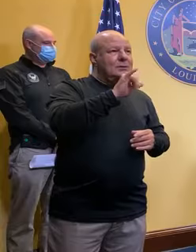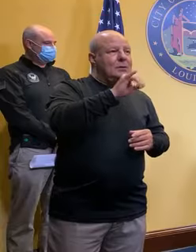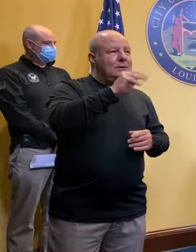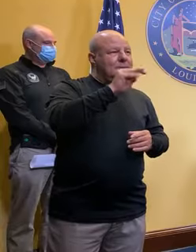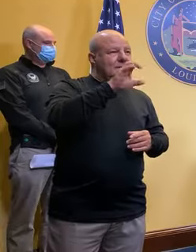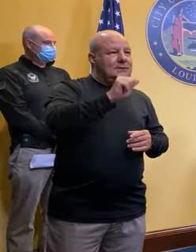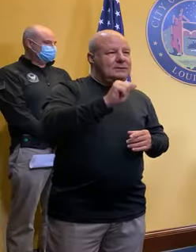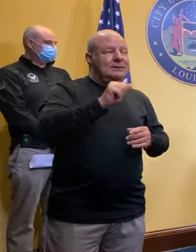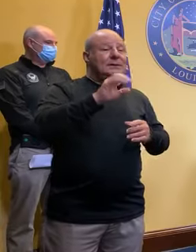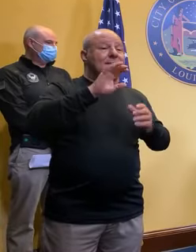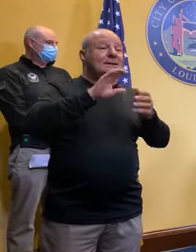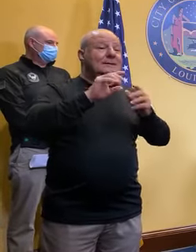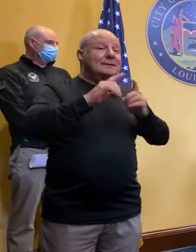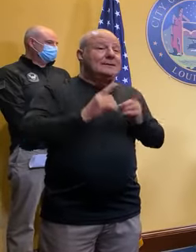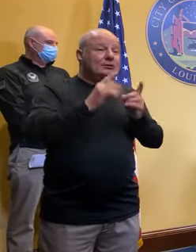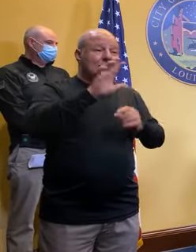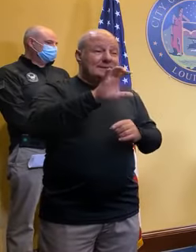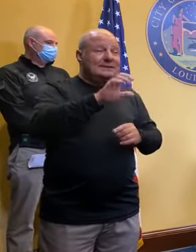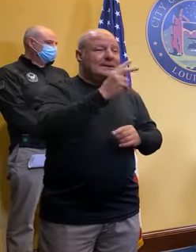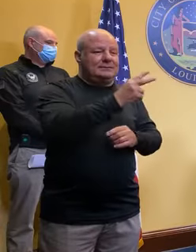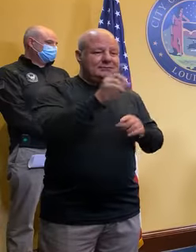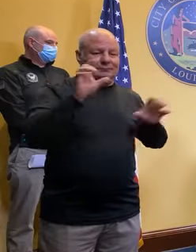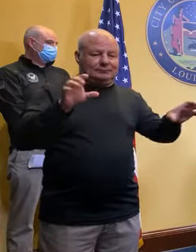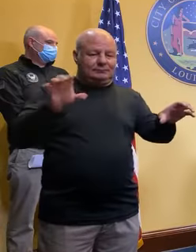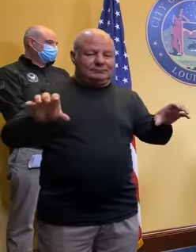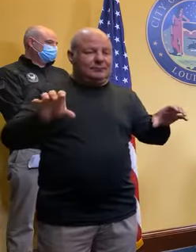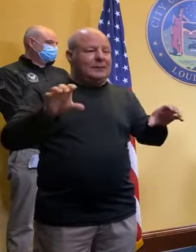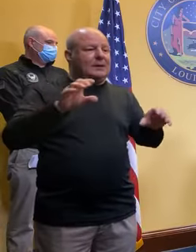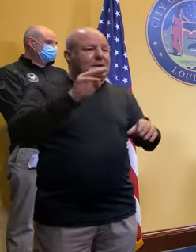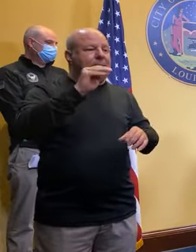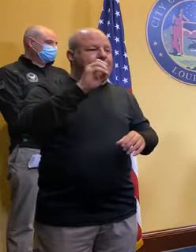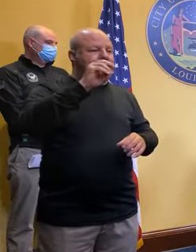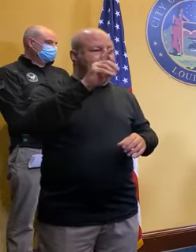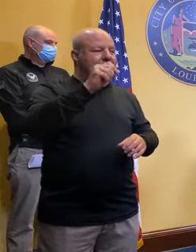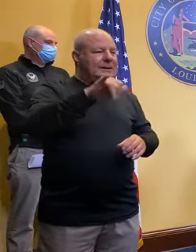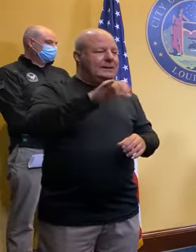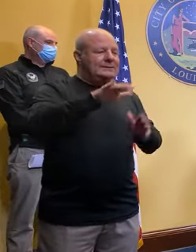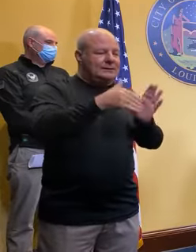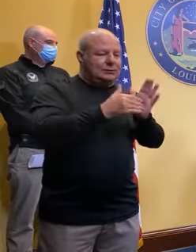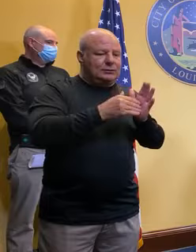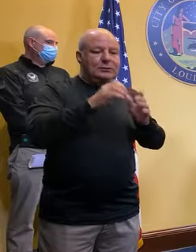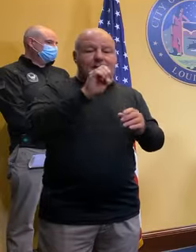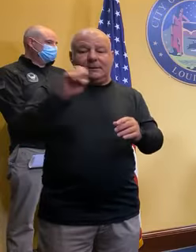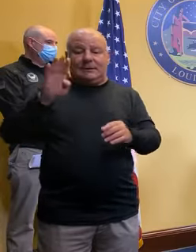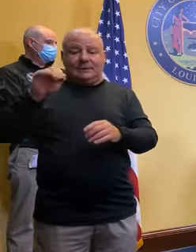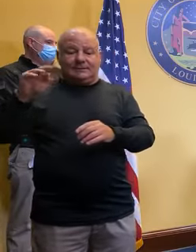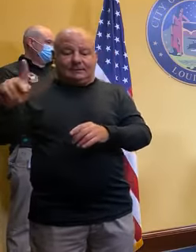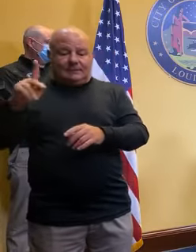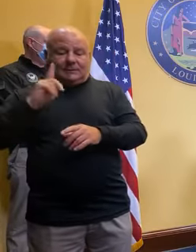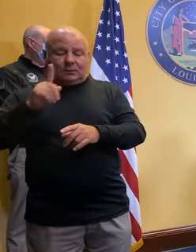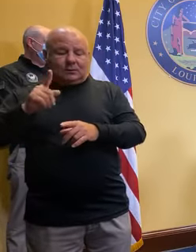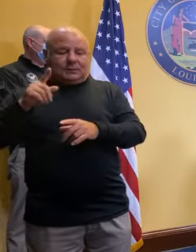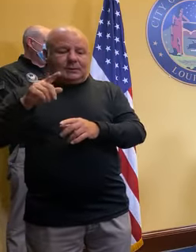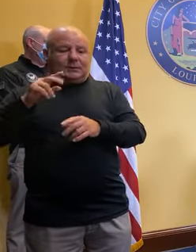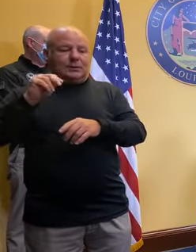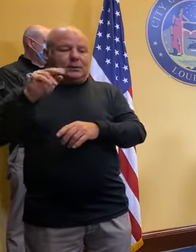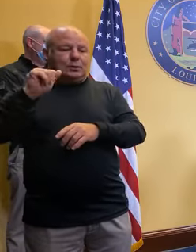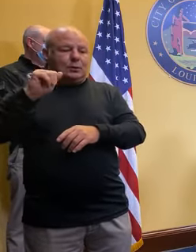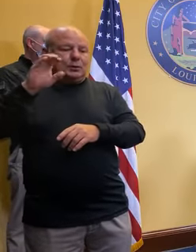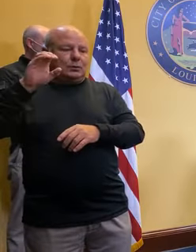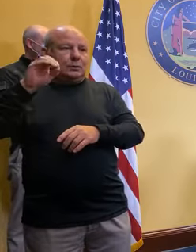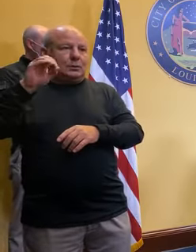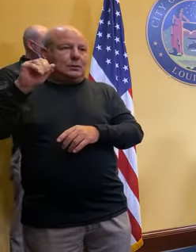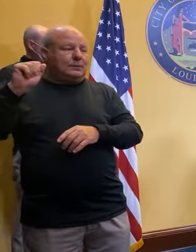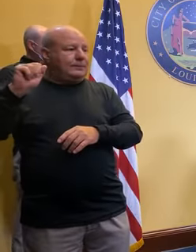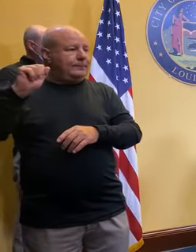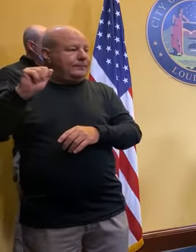2 locations. West Bank will be the Arthur Mundy Center. The East Bank will be at Noka.